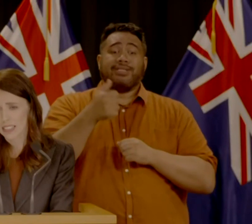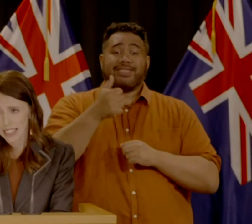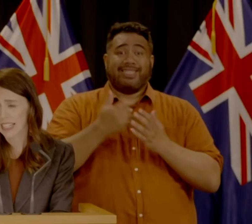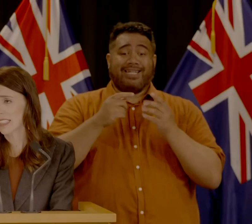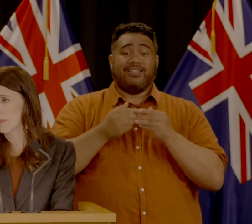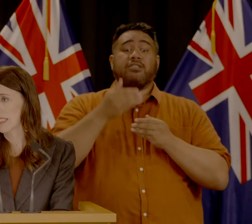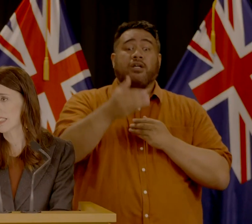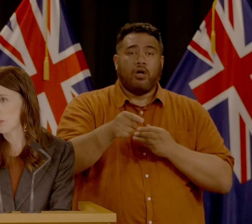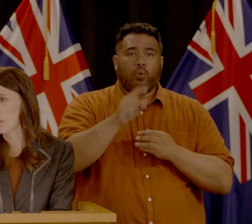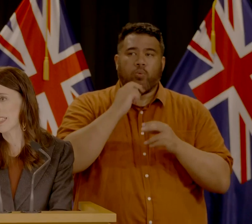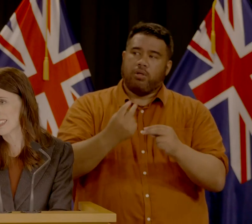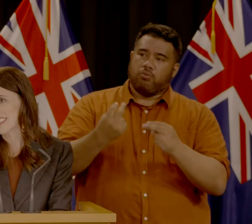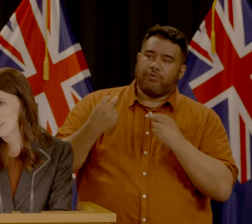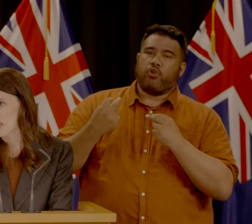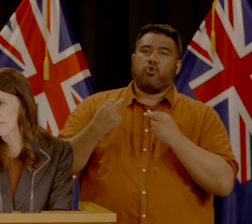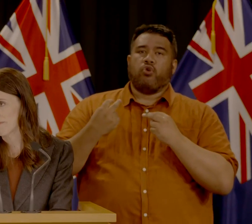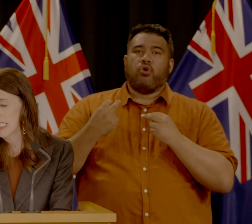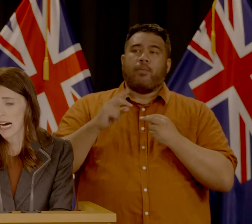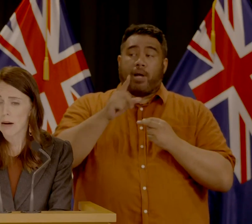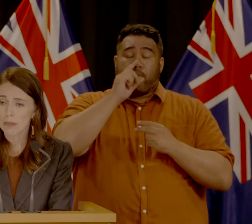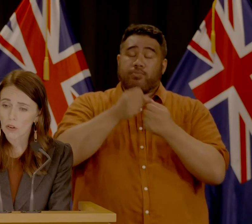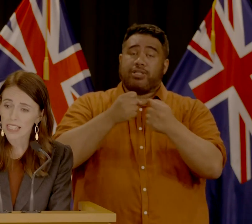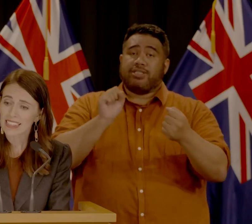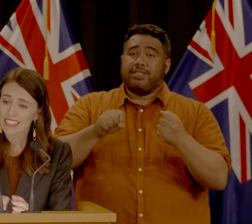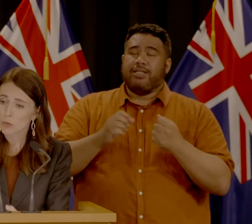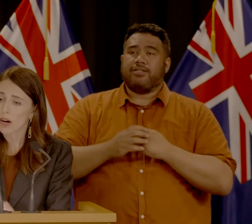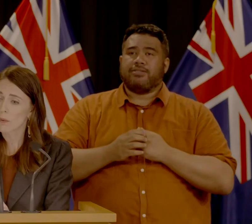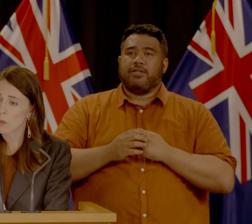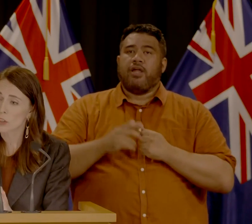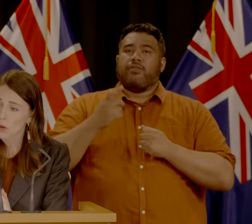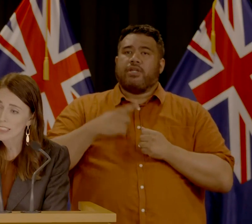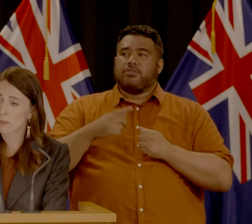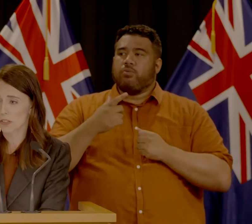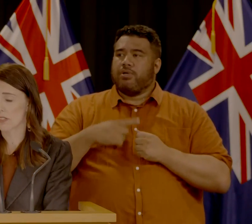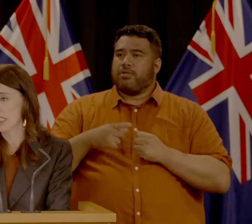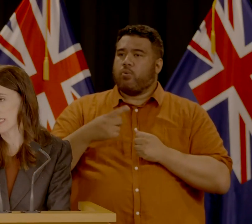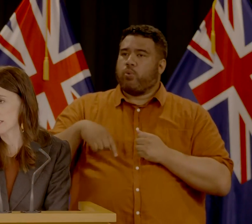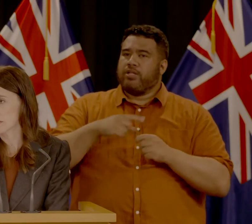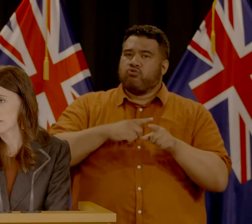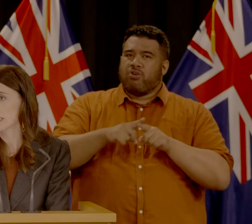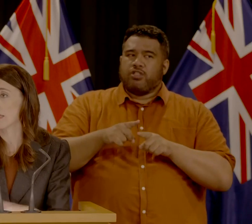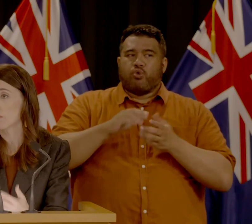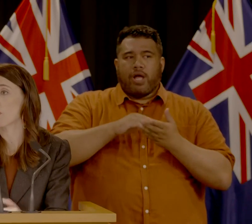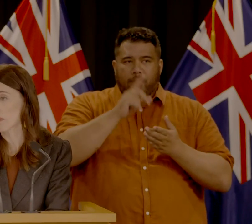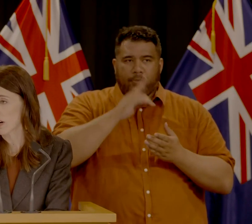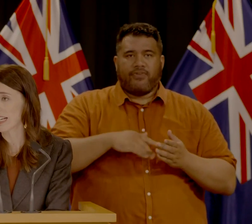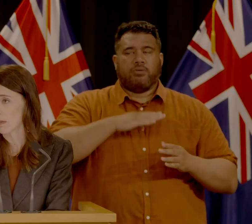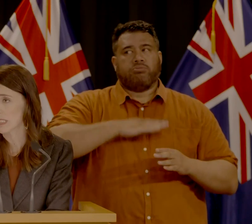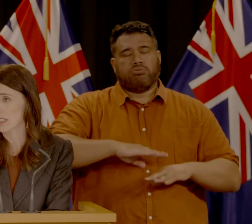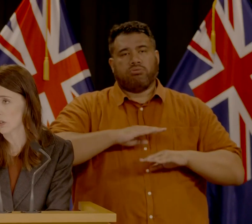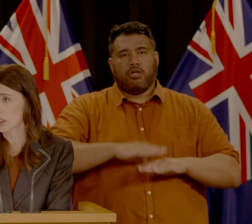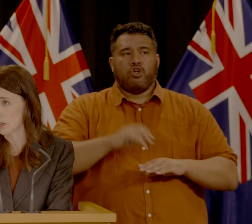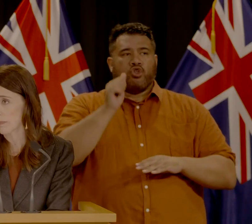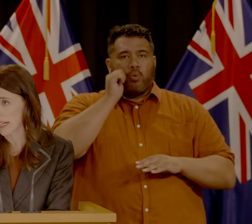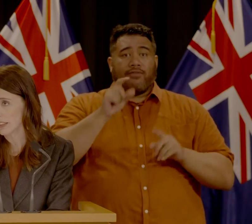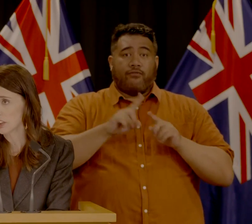But I think they can expect that there will be an extension. Beyond that, that is why what we're trying to put certainty into is some of what we're providing in our